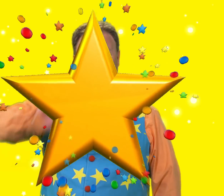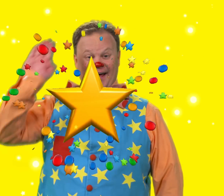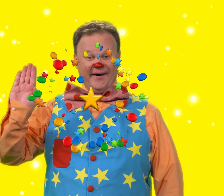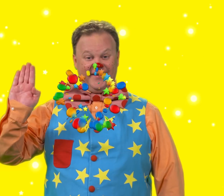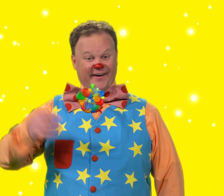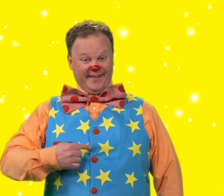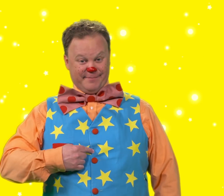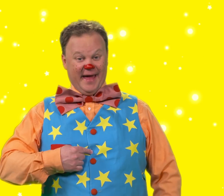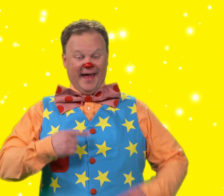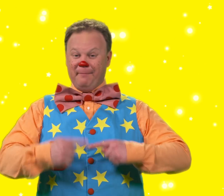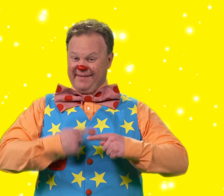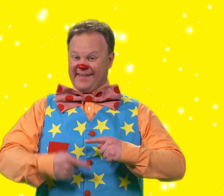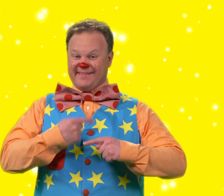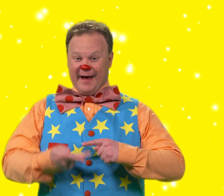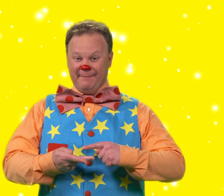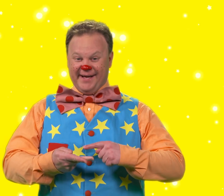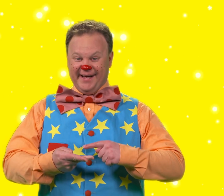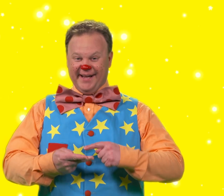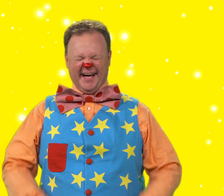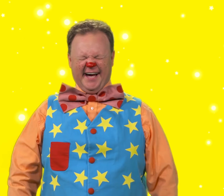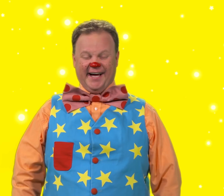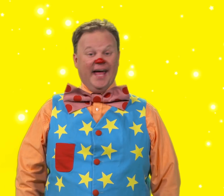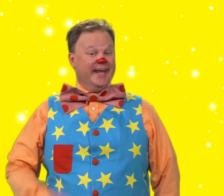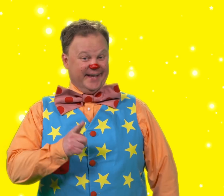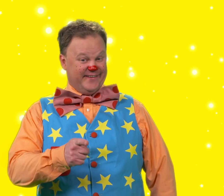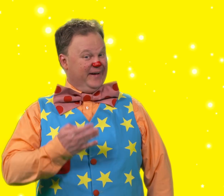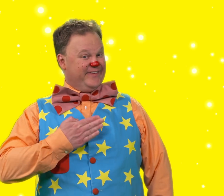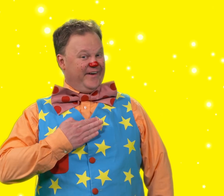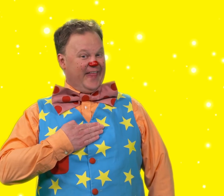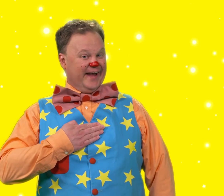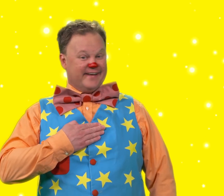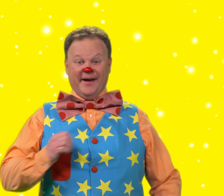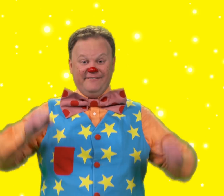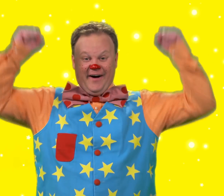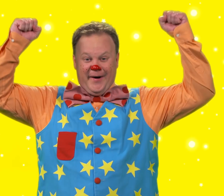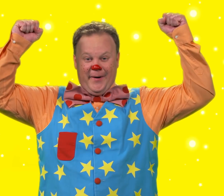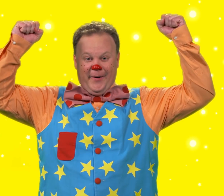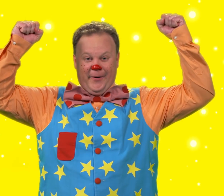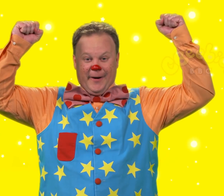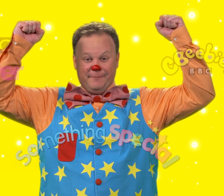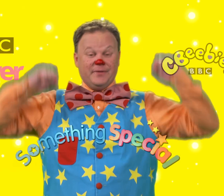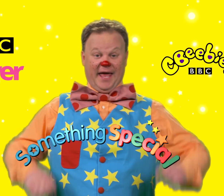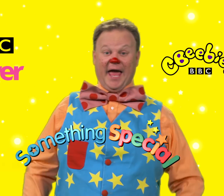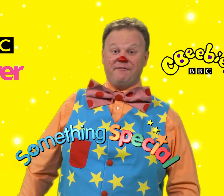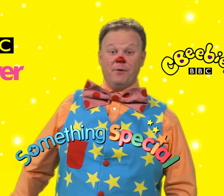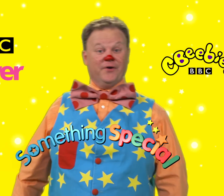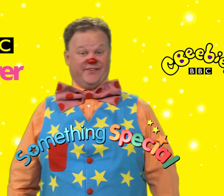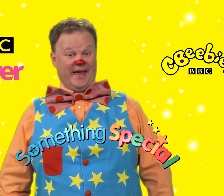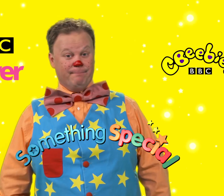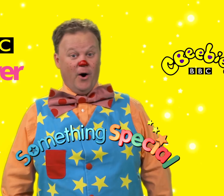Hello, it's me, Mr. Tumble. Did you enjoy that? Woohoo! If you want to see more